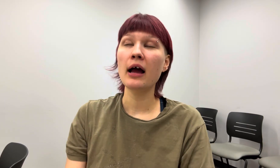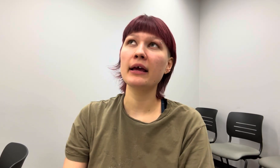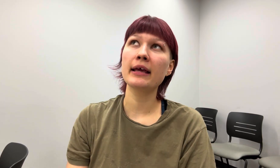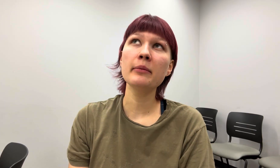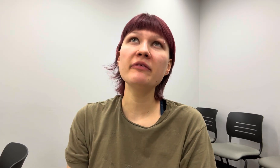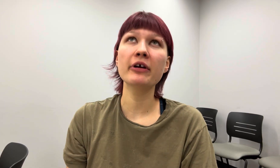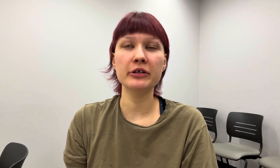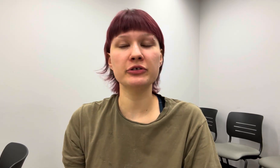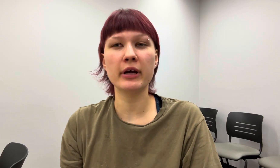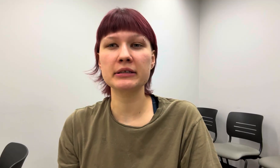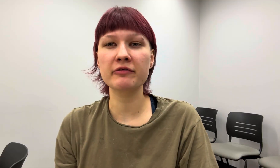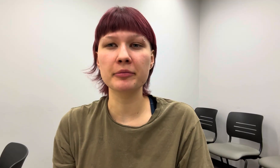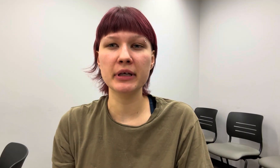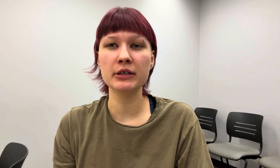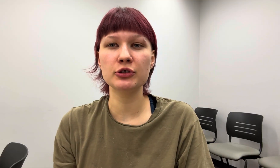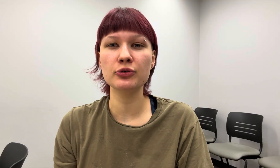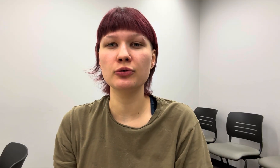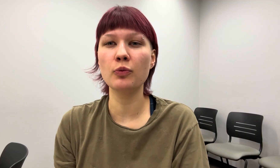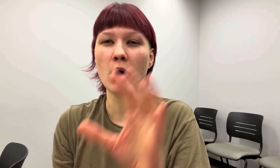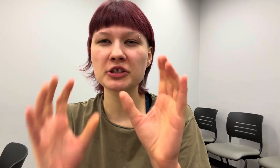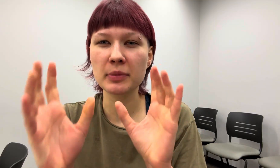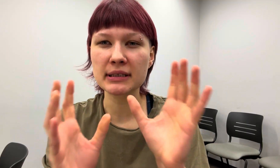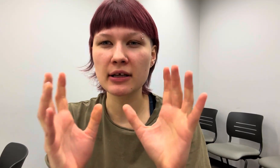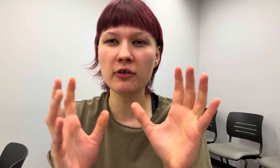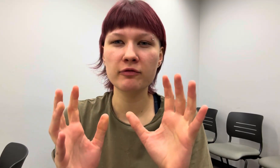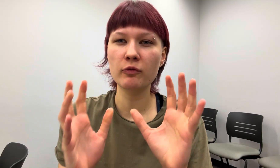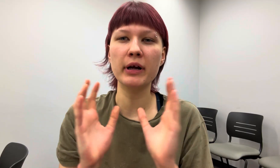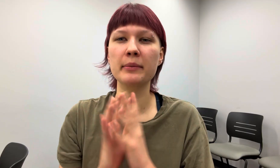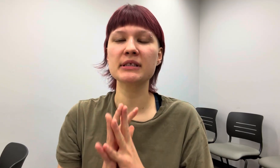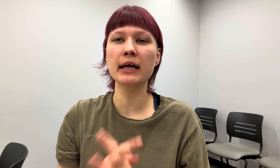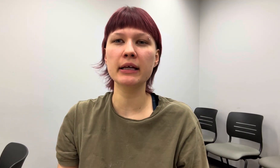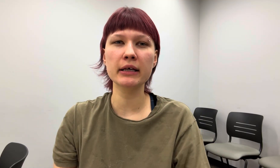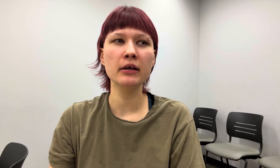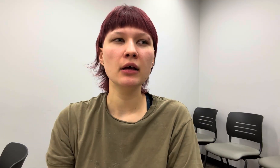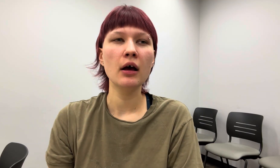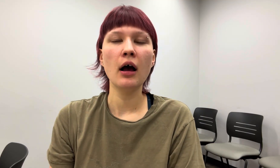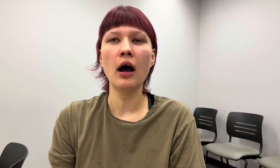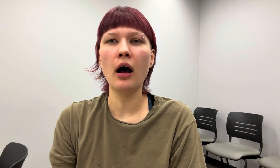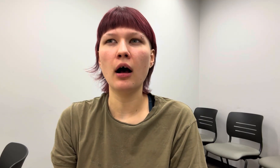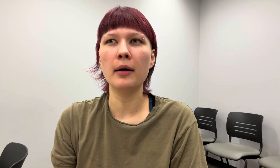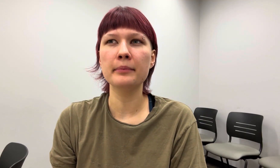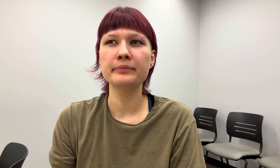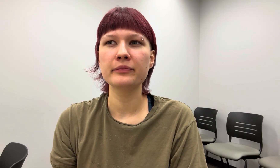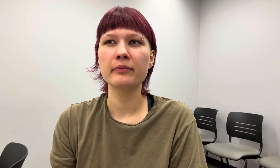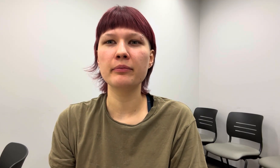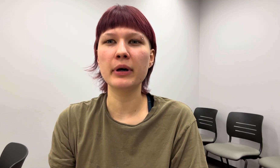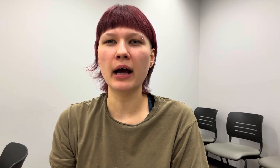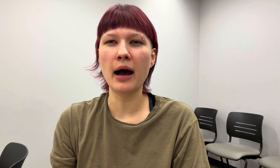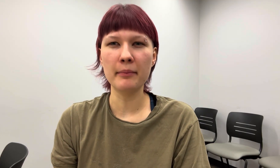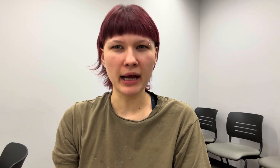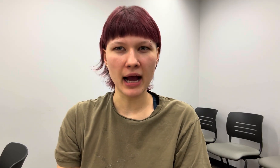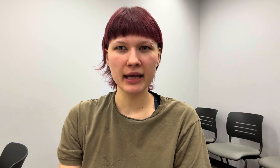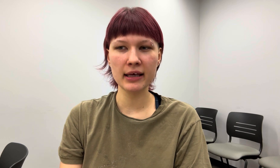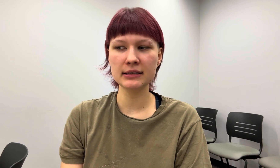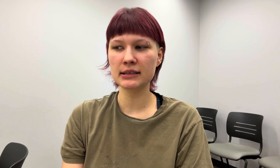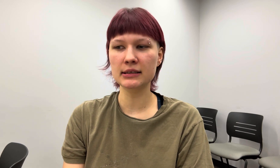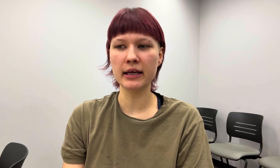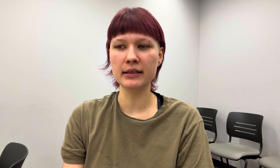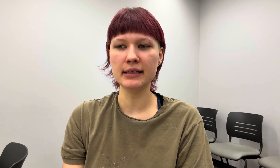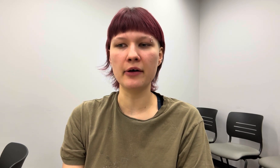It can be very distracting for me to watch myself when I'm signing, but my eye gaze is down